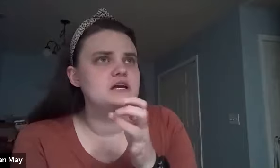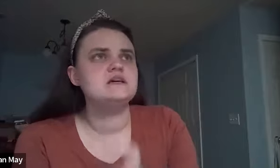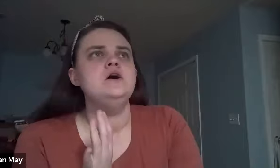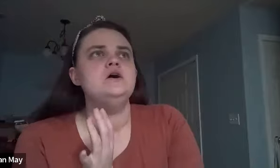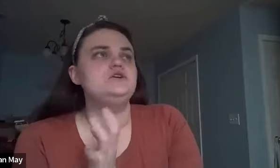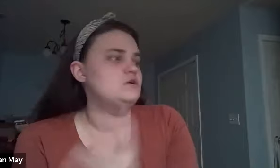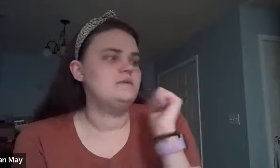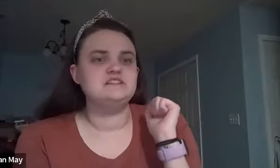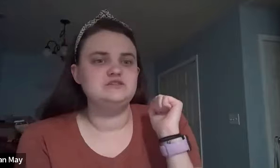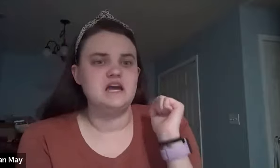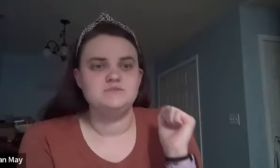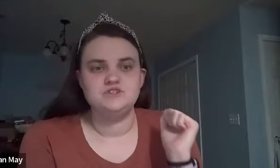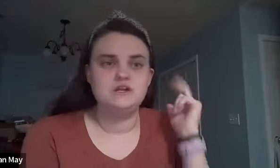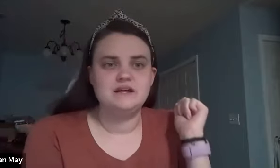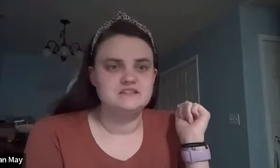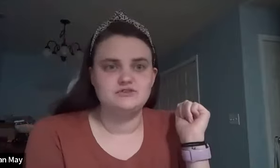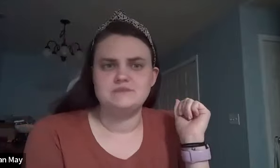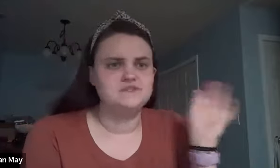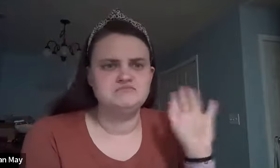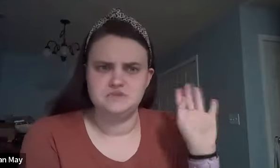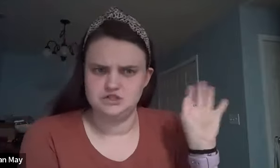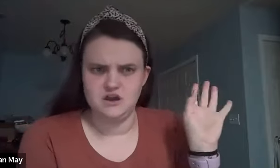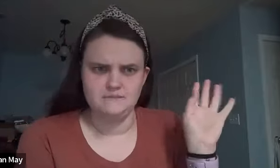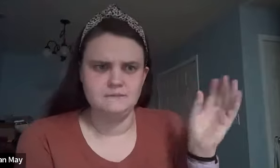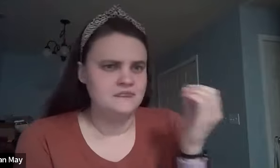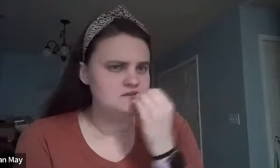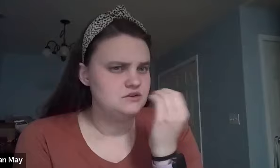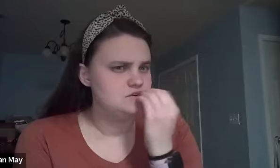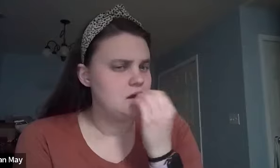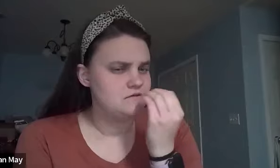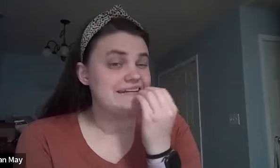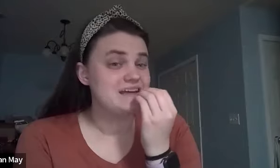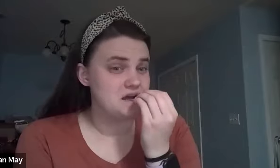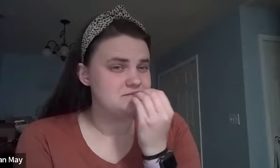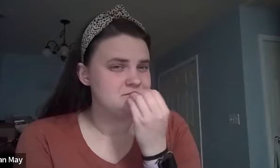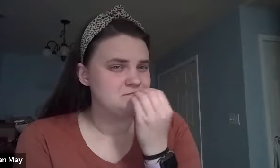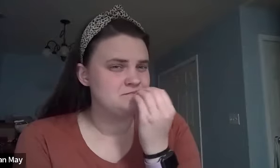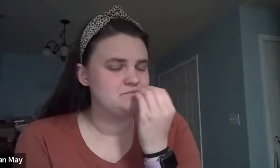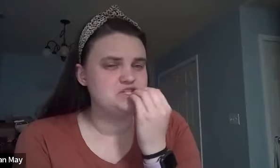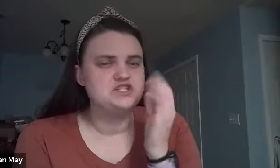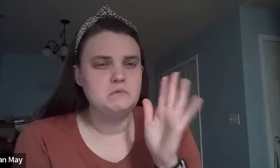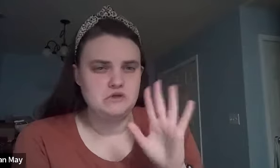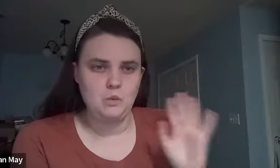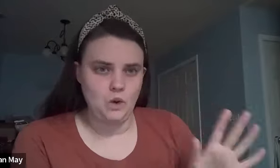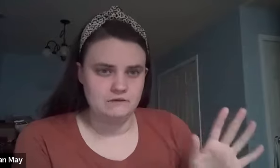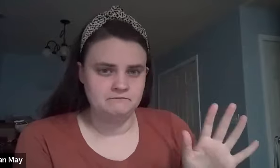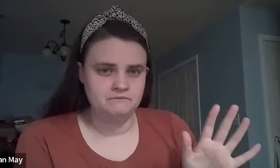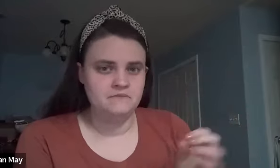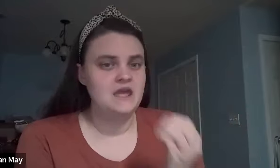strict, you can only bounce it 2 times. You can only bounce it 3 times. There's not. You can do it however many times, but just do it more than one.